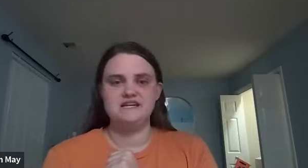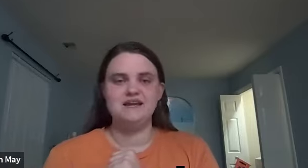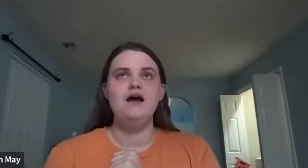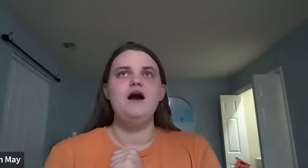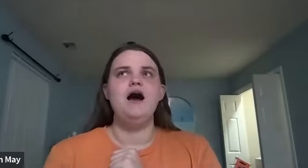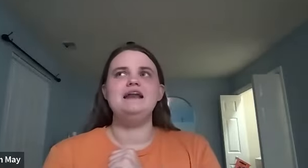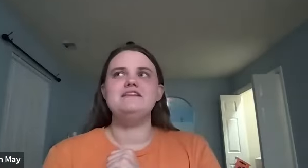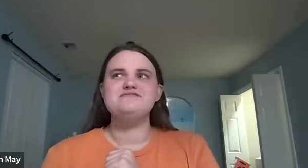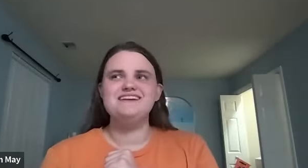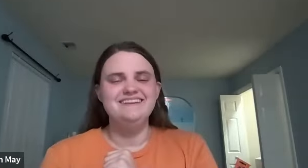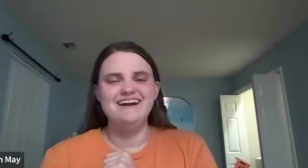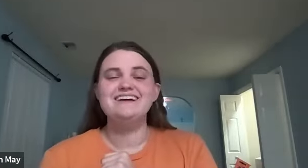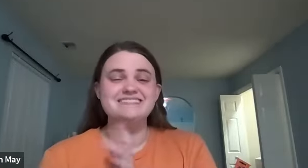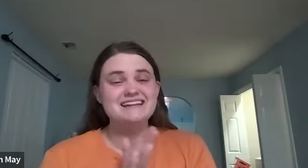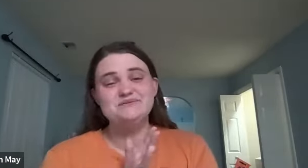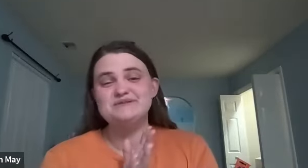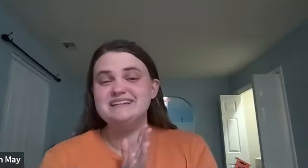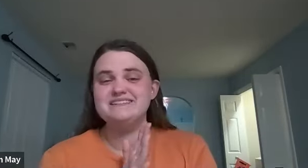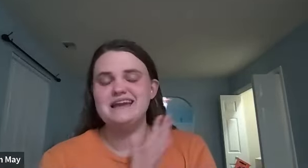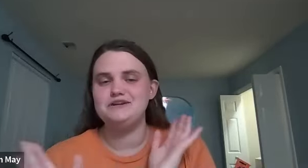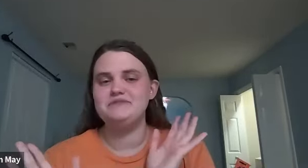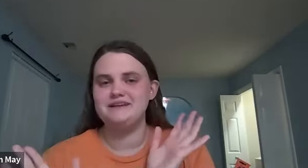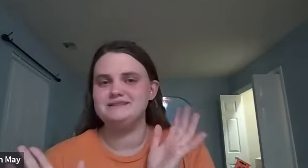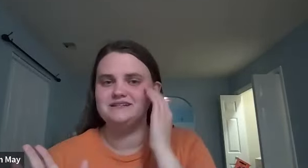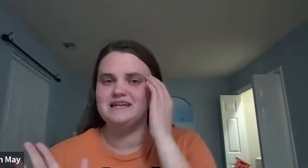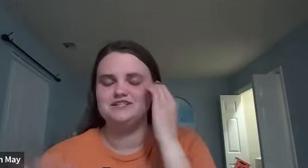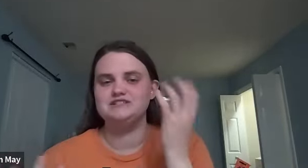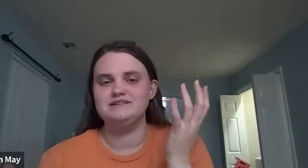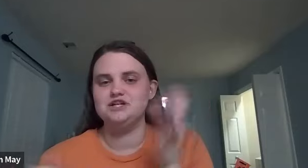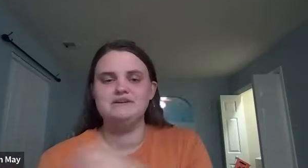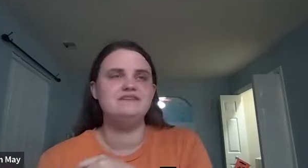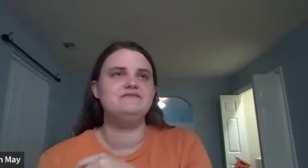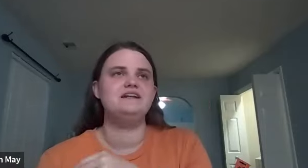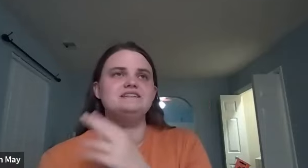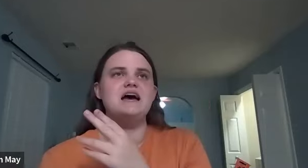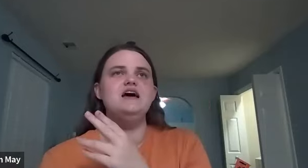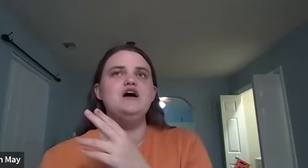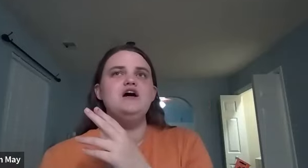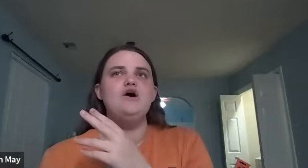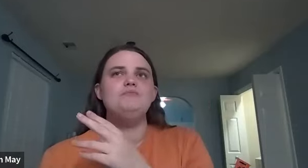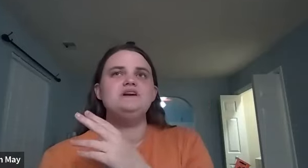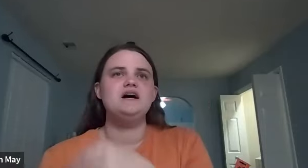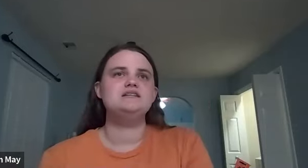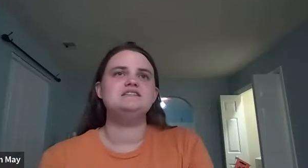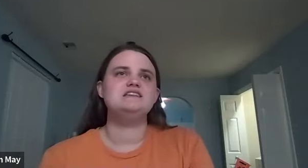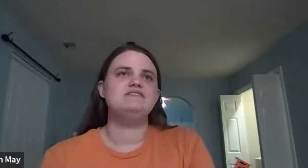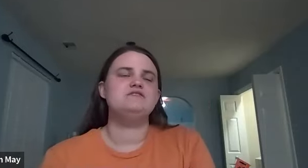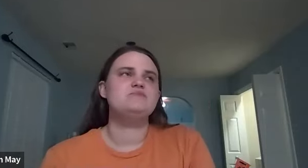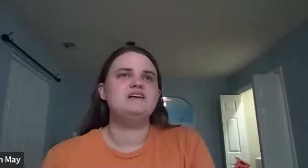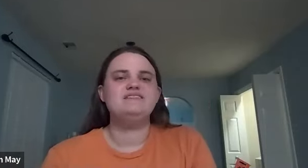sing. And I think, I sometimes like to think, I don't think it's serious. I just jokingly funny is that because it's like, for them, they're like, that's